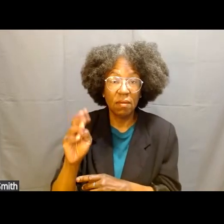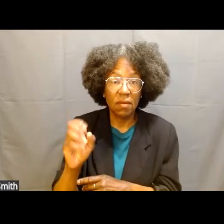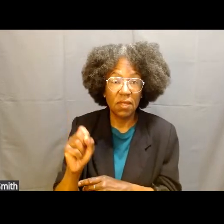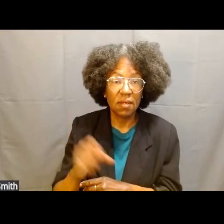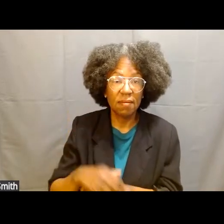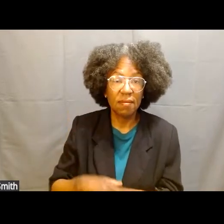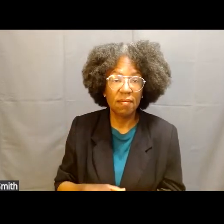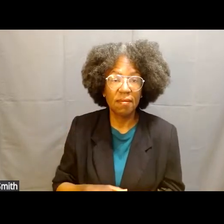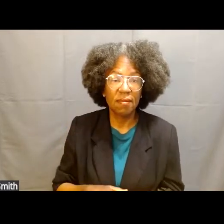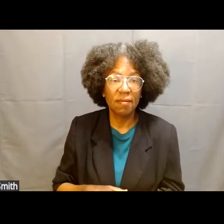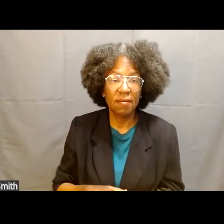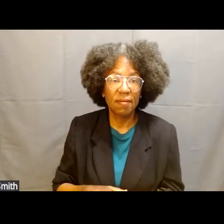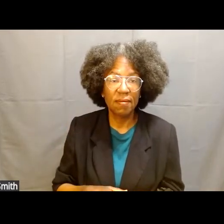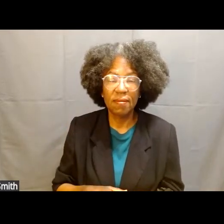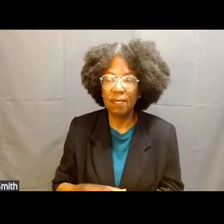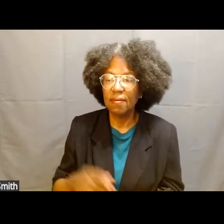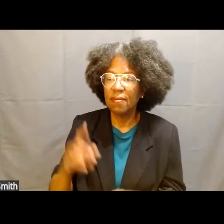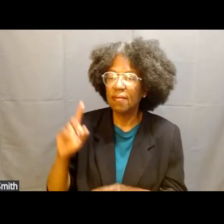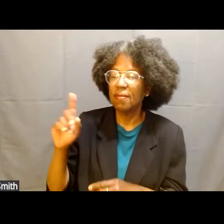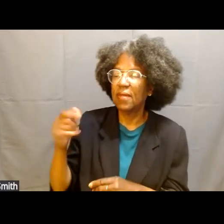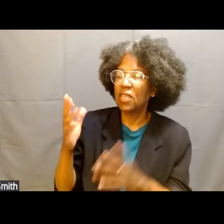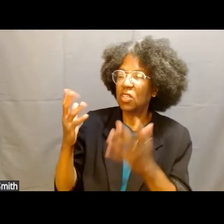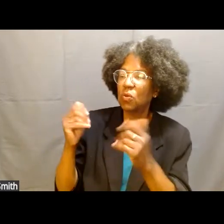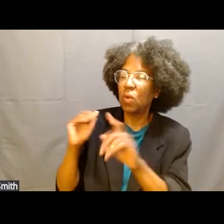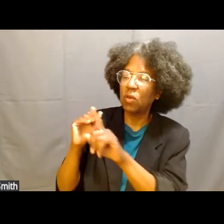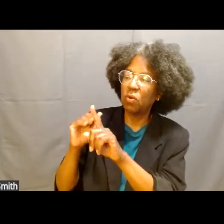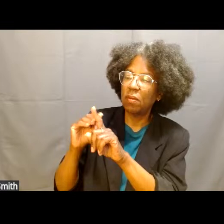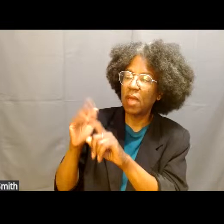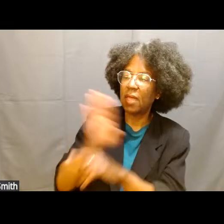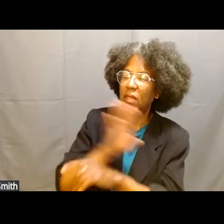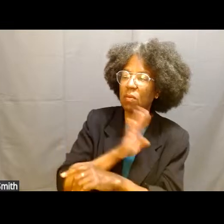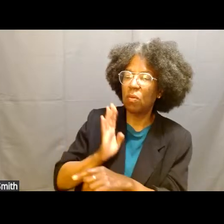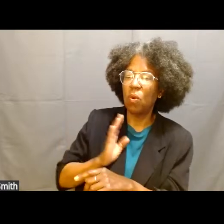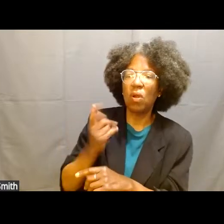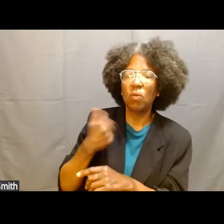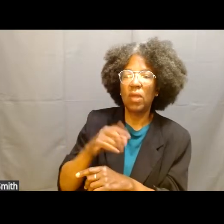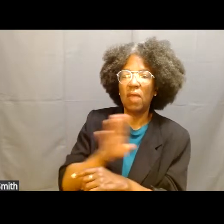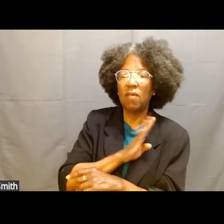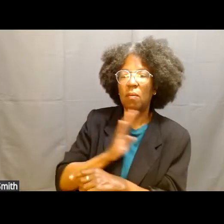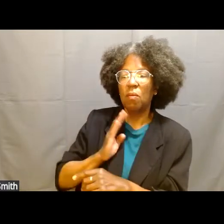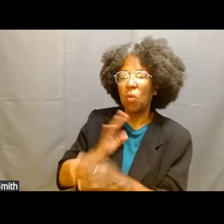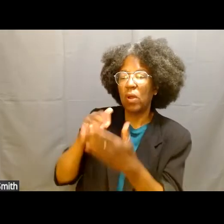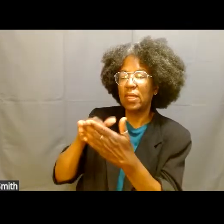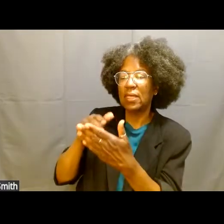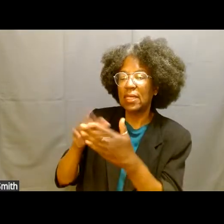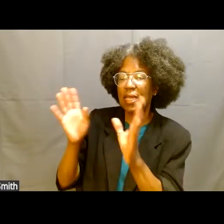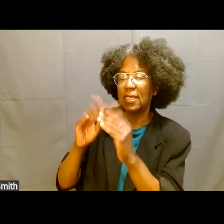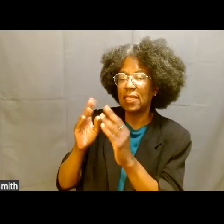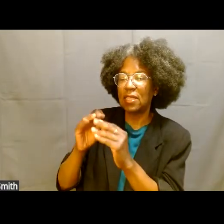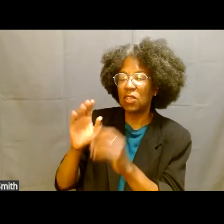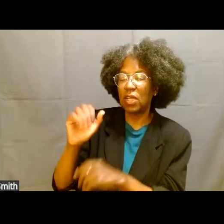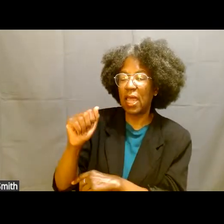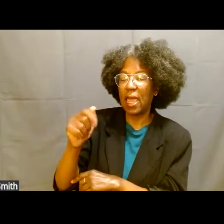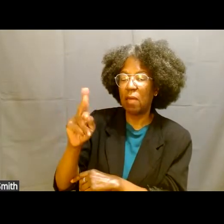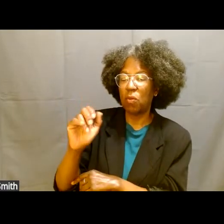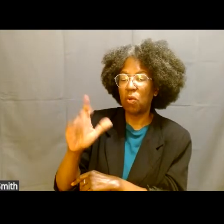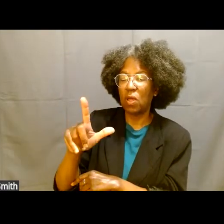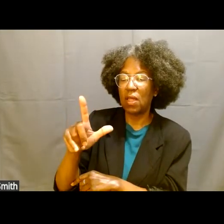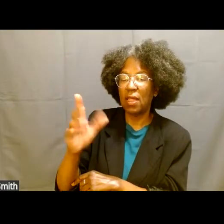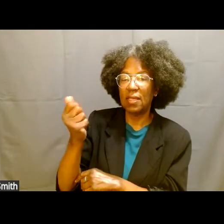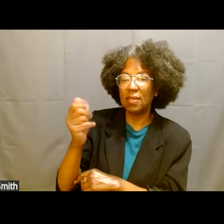I just want to remind the board that we have a board study session on April 17th on our DLAC